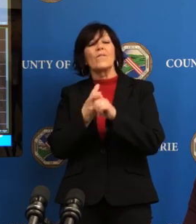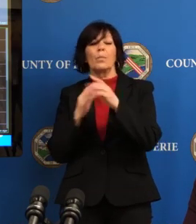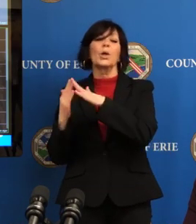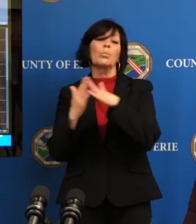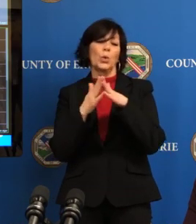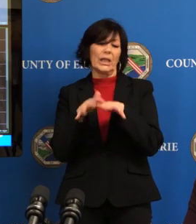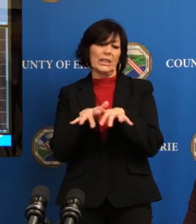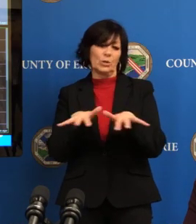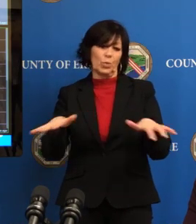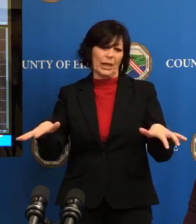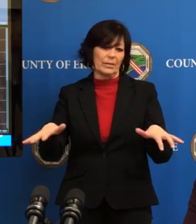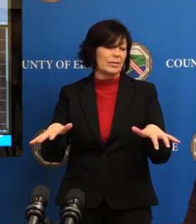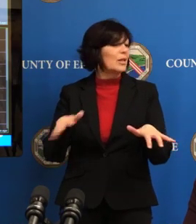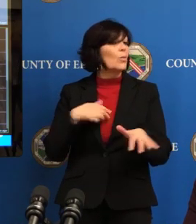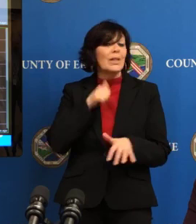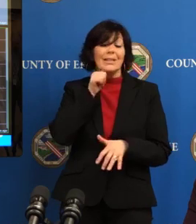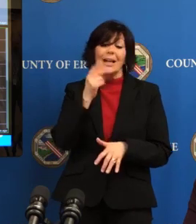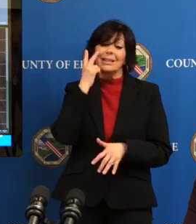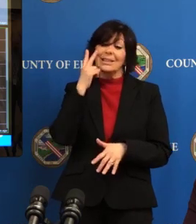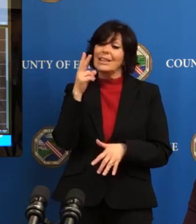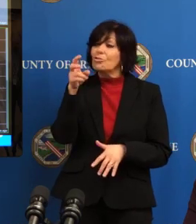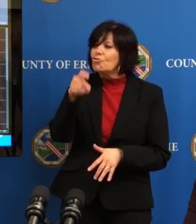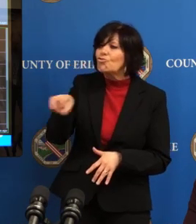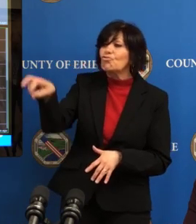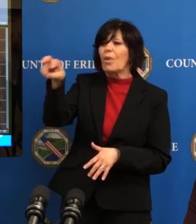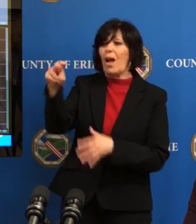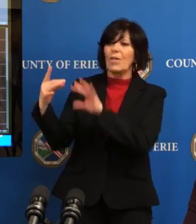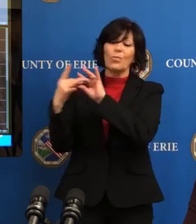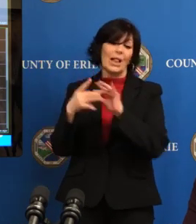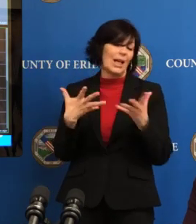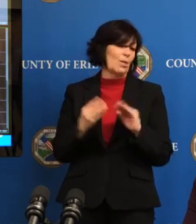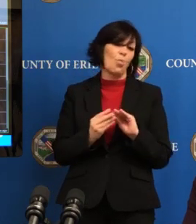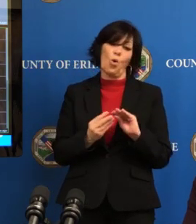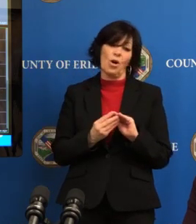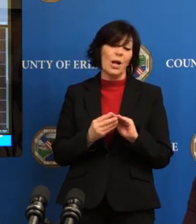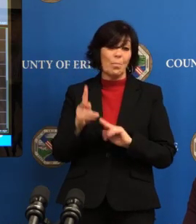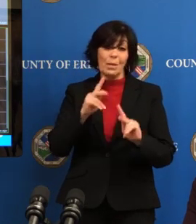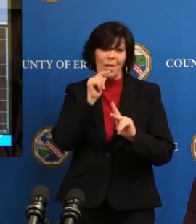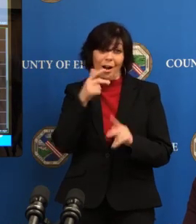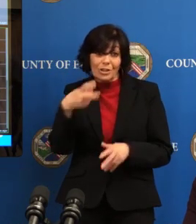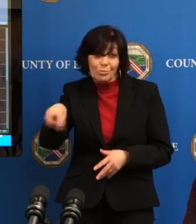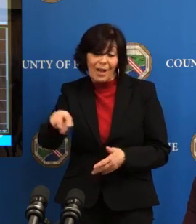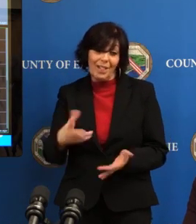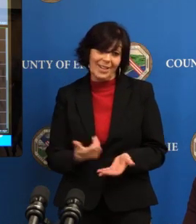spread. And, you know, again, we're not really seeing travel-related cases anymore because people aren't traveling.